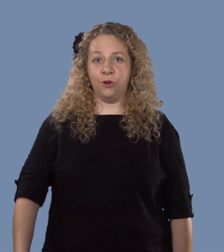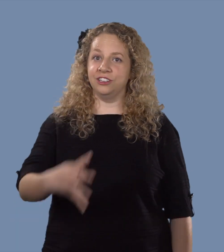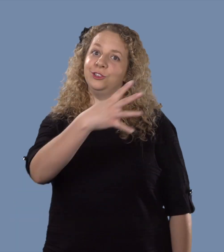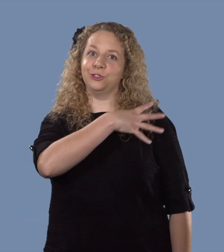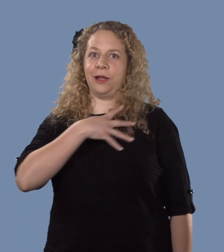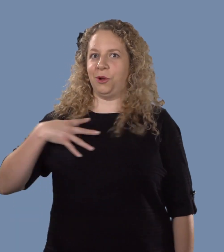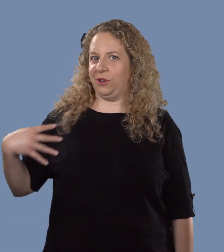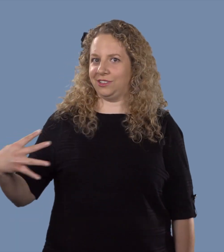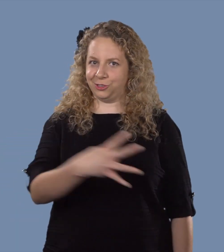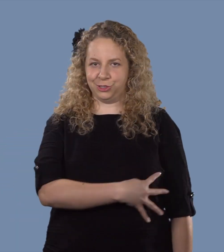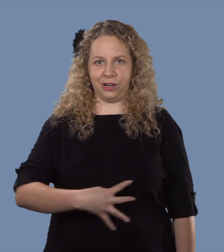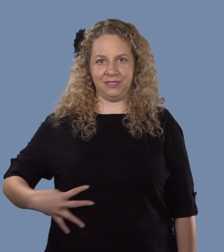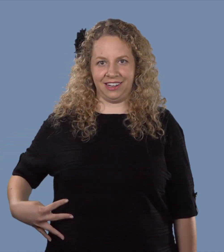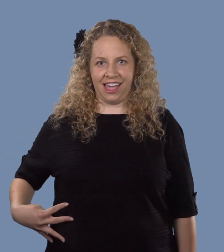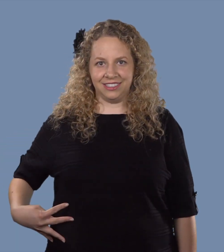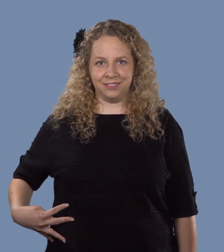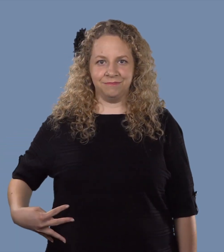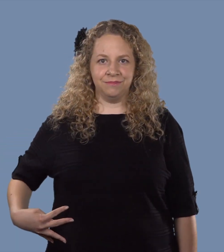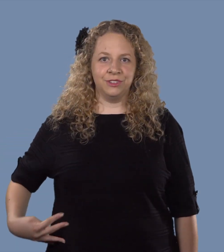to show that the floor was wavy or that it was straight.